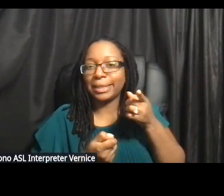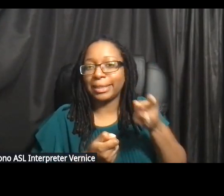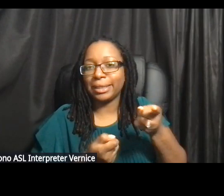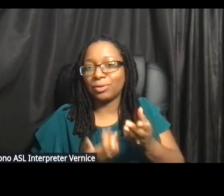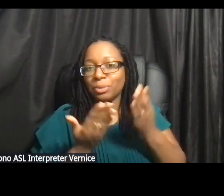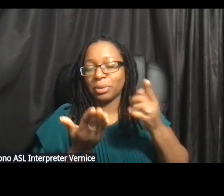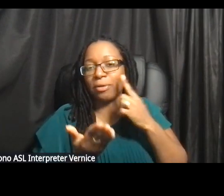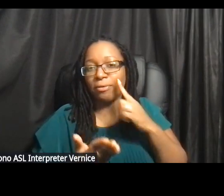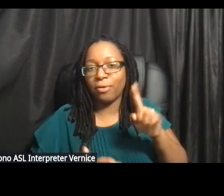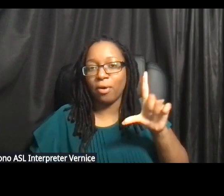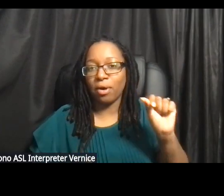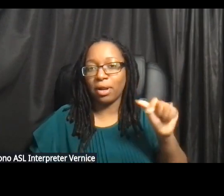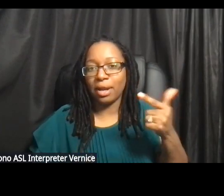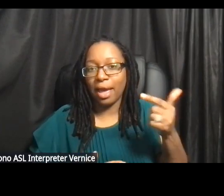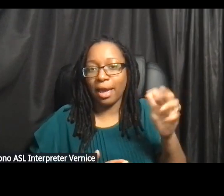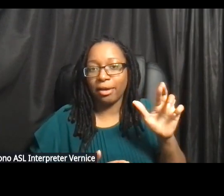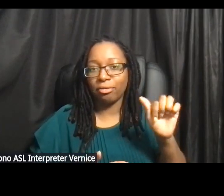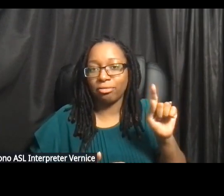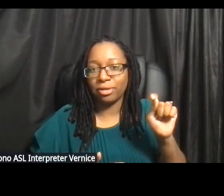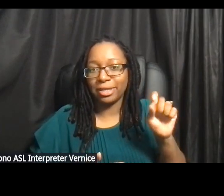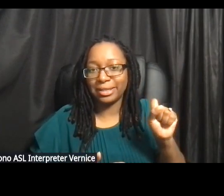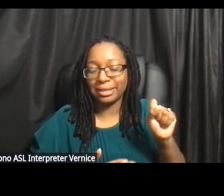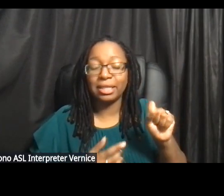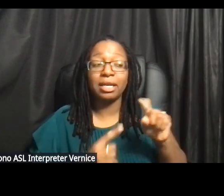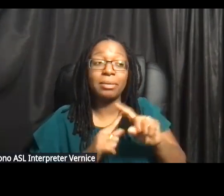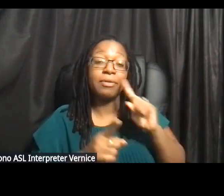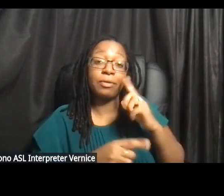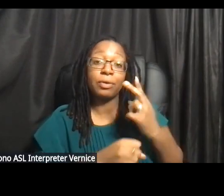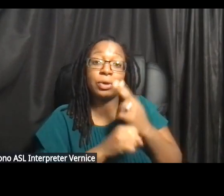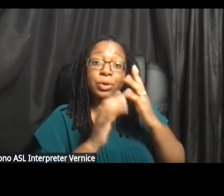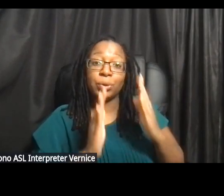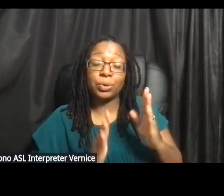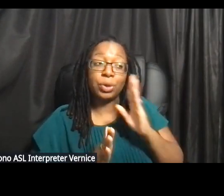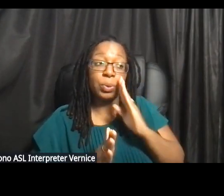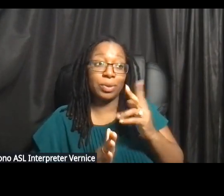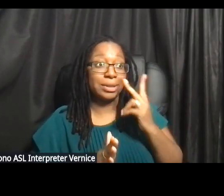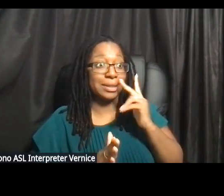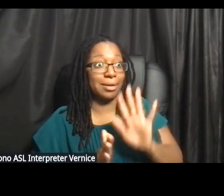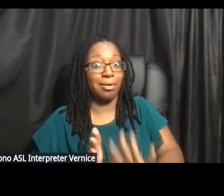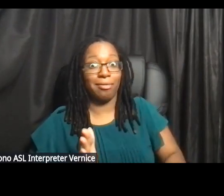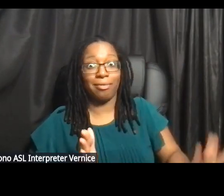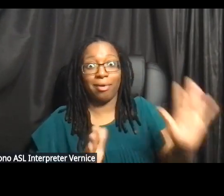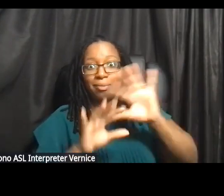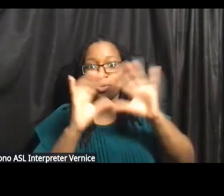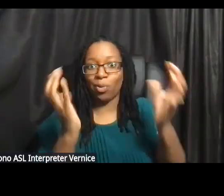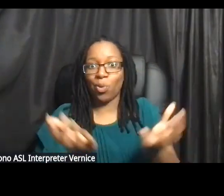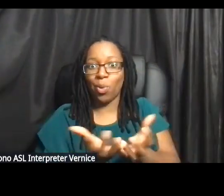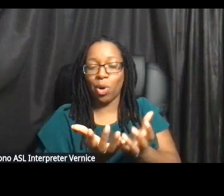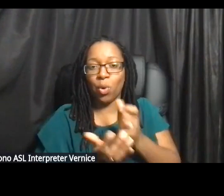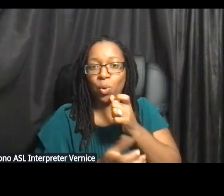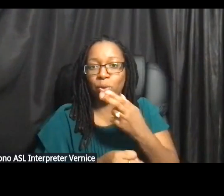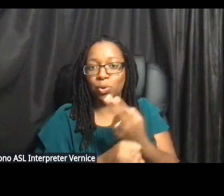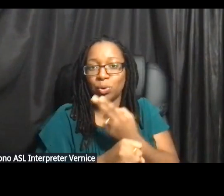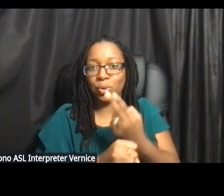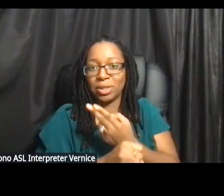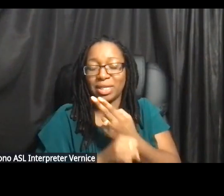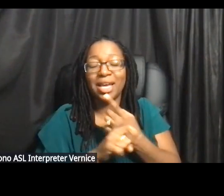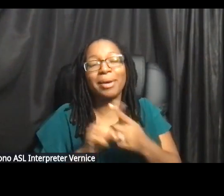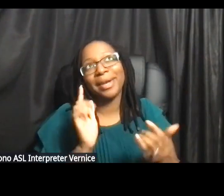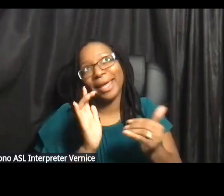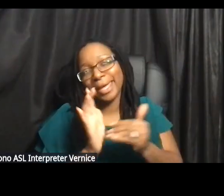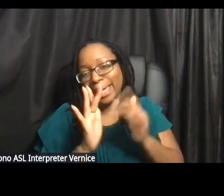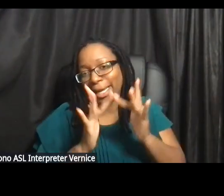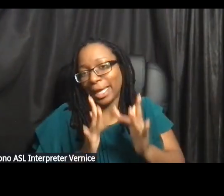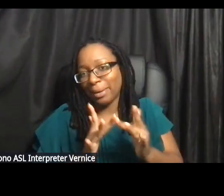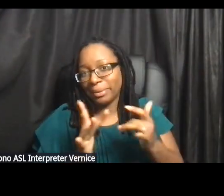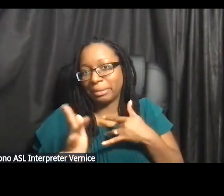lag rates. On the user side, since it's routing your traffic through servers around the world, it does actually, we think about the internet as fairly immediate, but it does